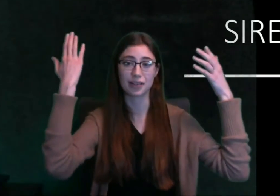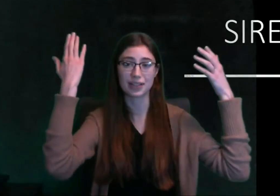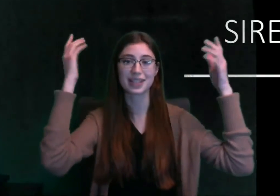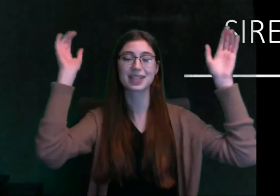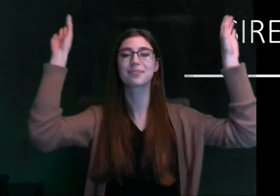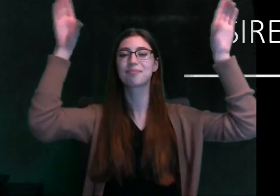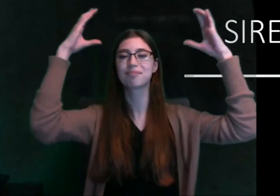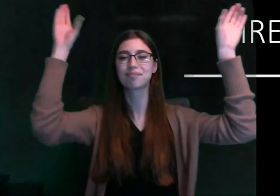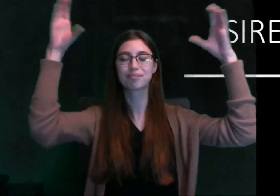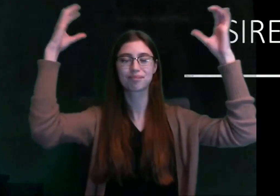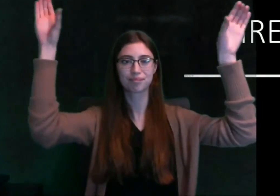sirens.